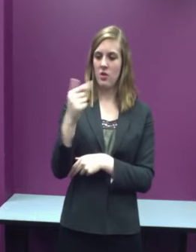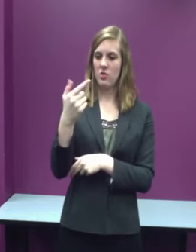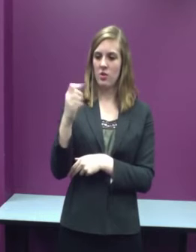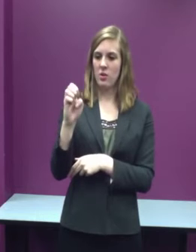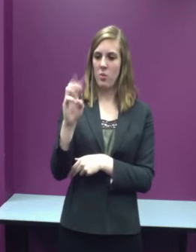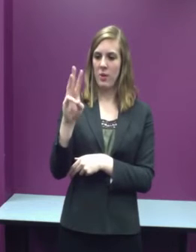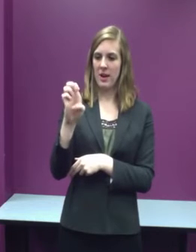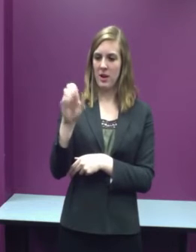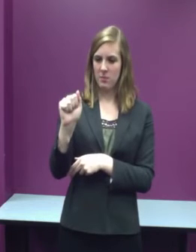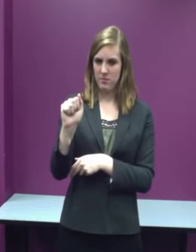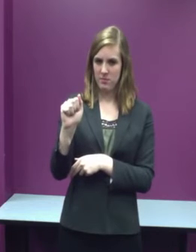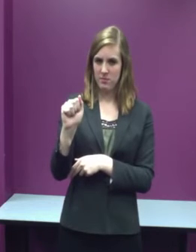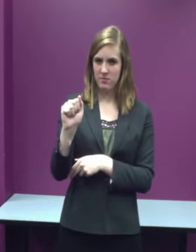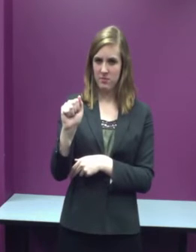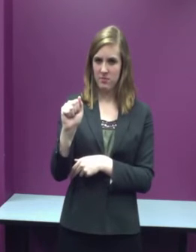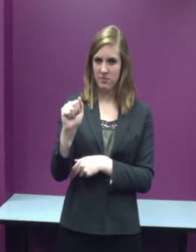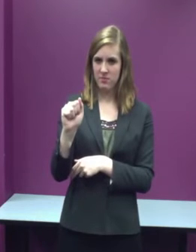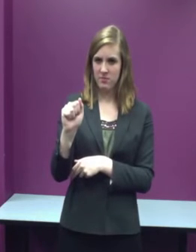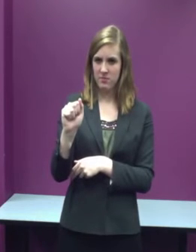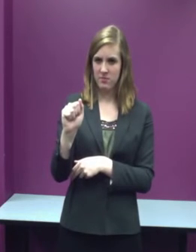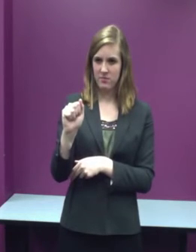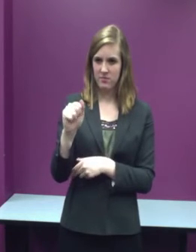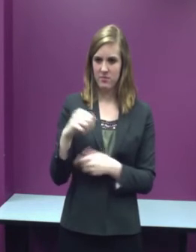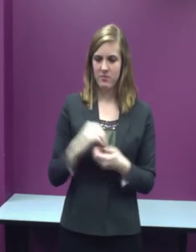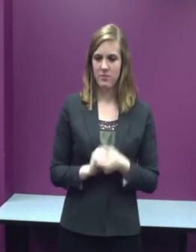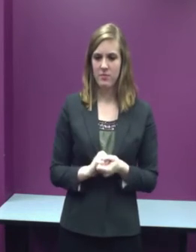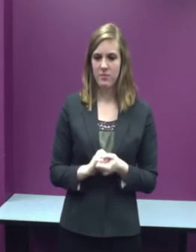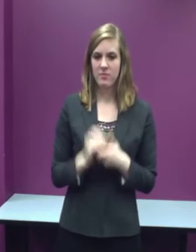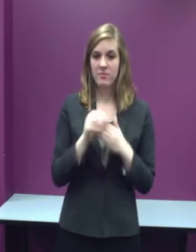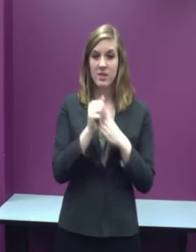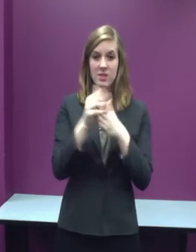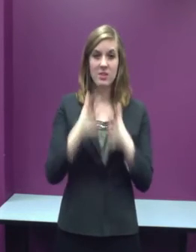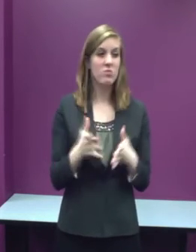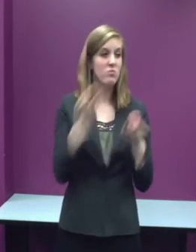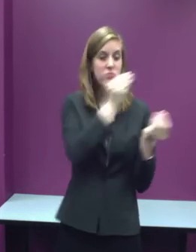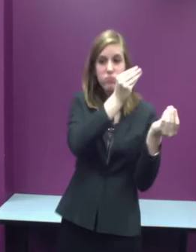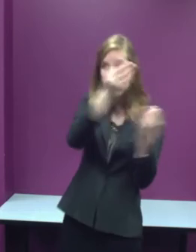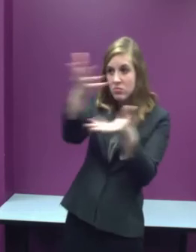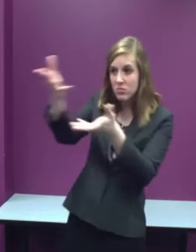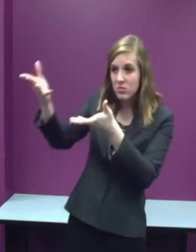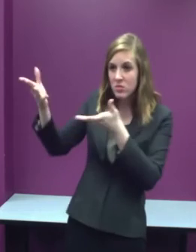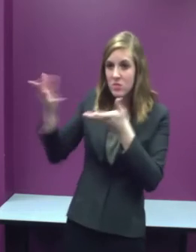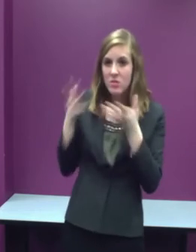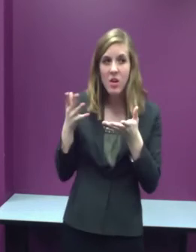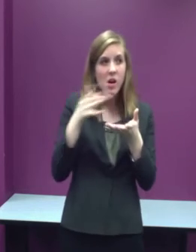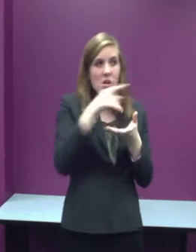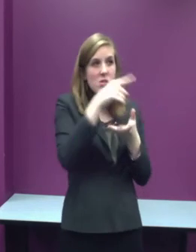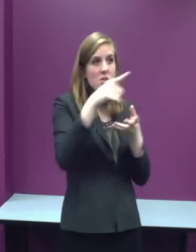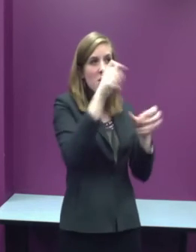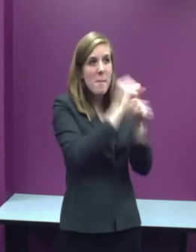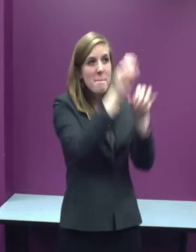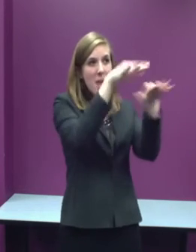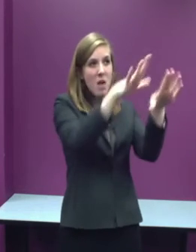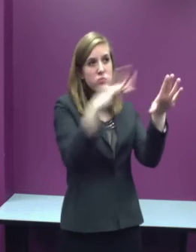Tribal leaders such as Black Cat told them of a chain of mountains far to the west that could be crossed in half a day, but they would need